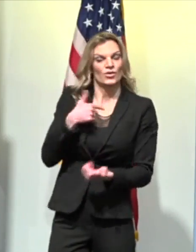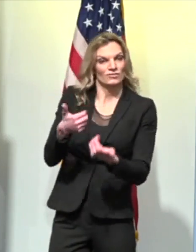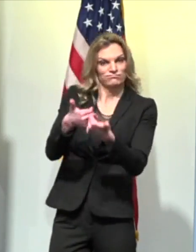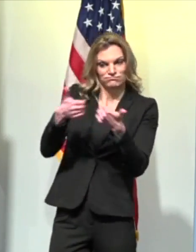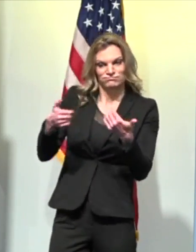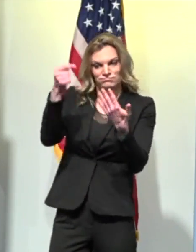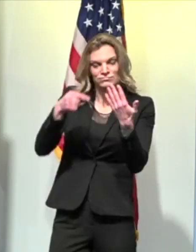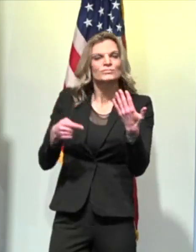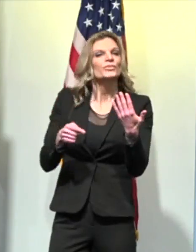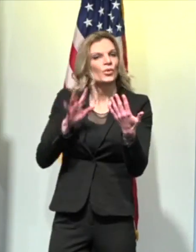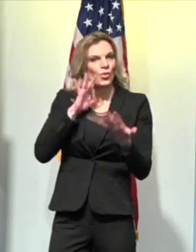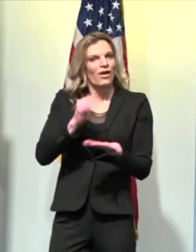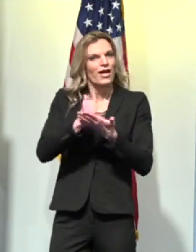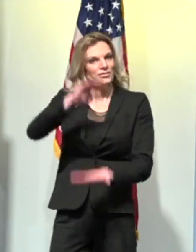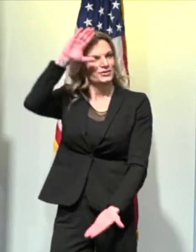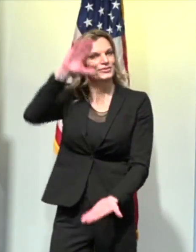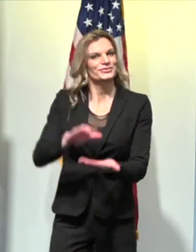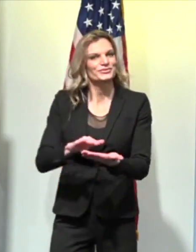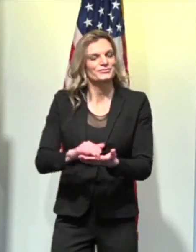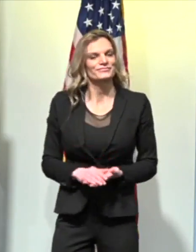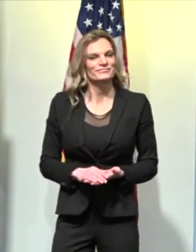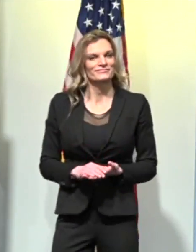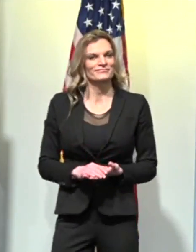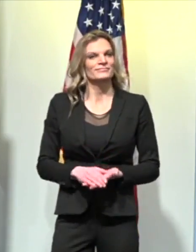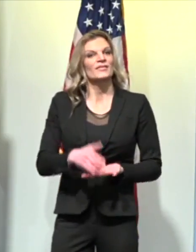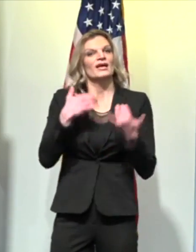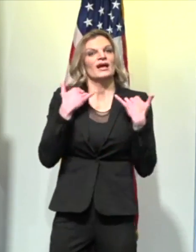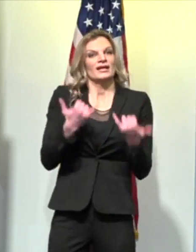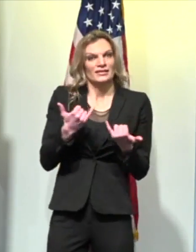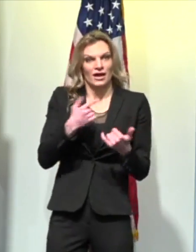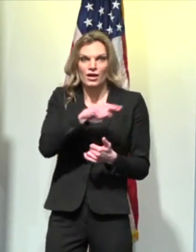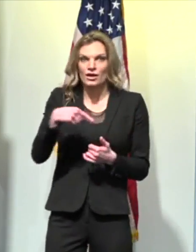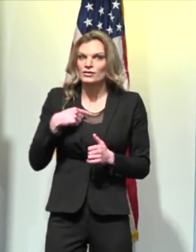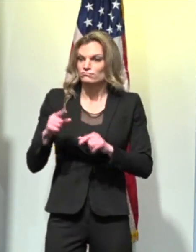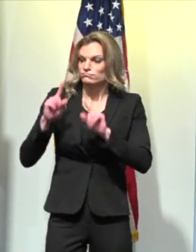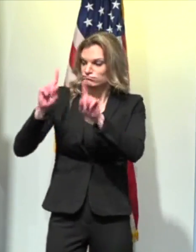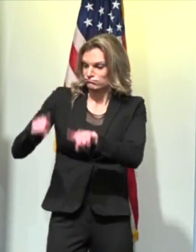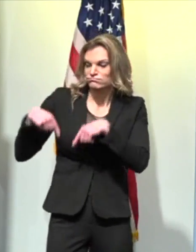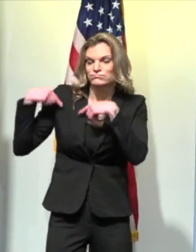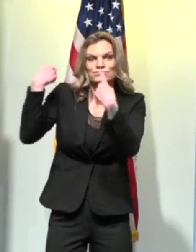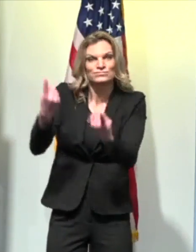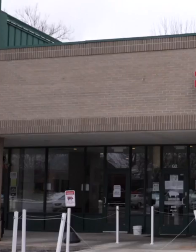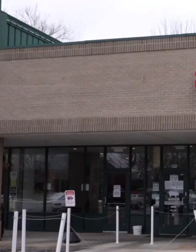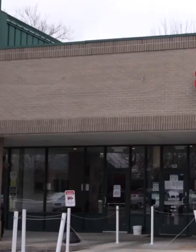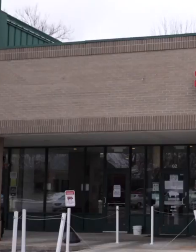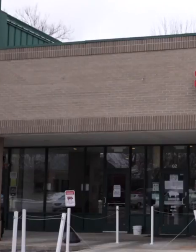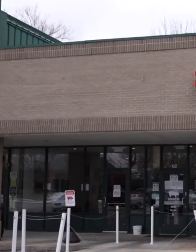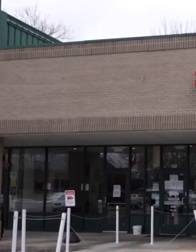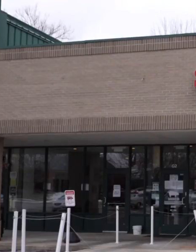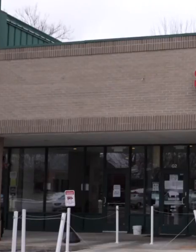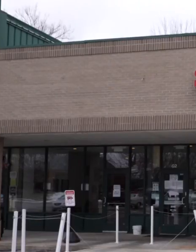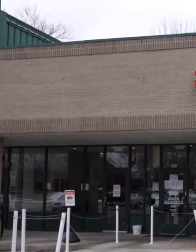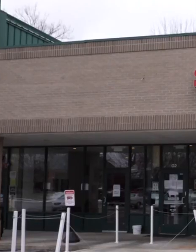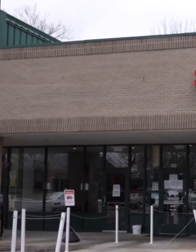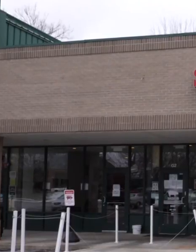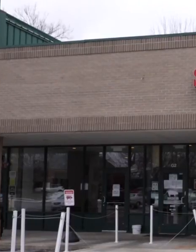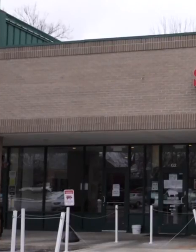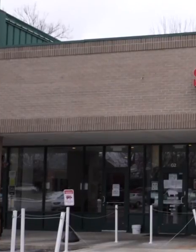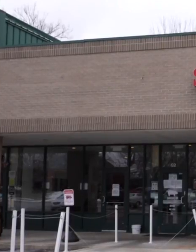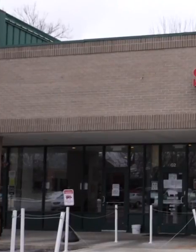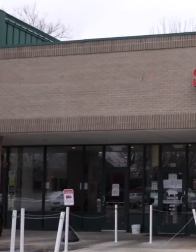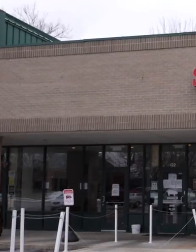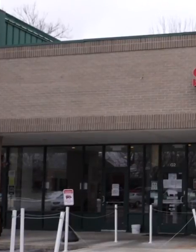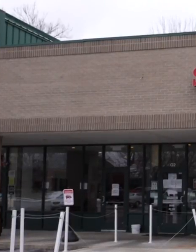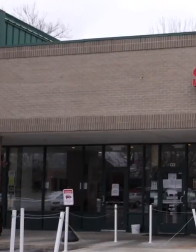vigilant and cautious, we can lift some protocols that were previously in place. Some local business owners say